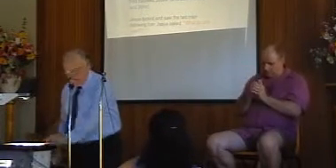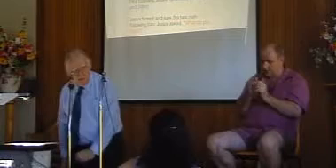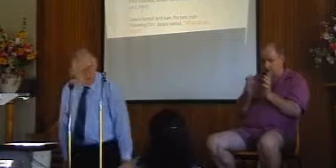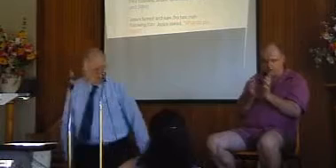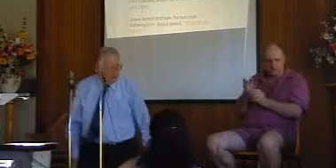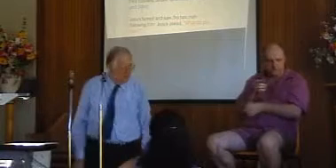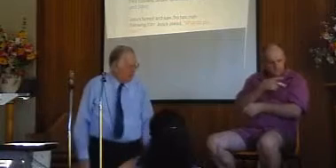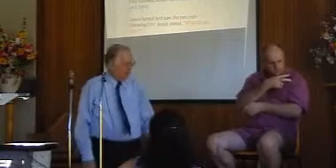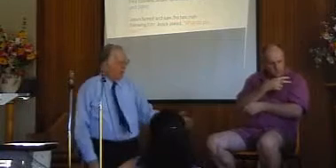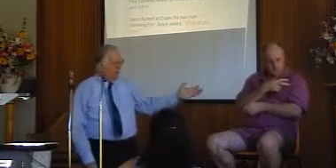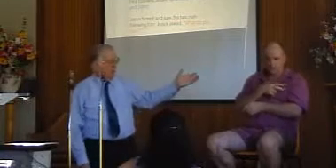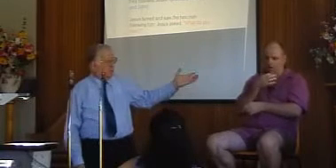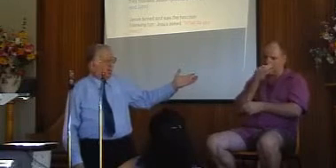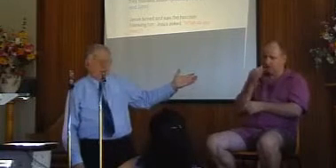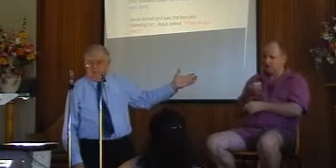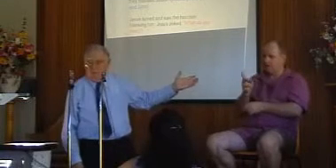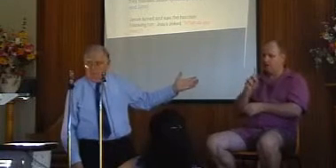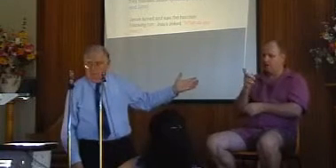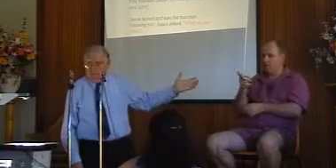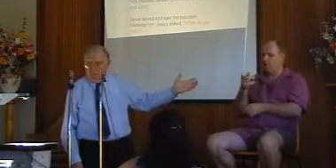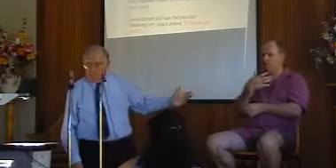asked, "What do you want?"